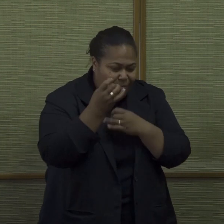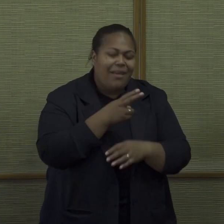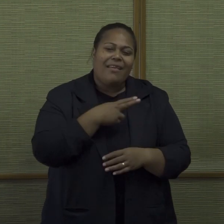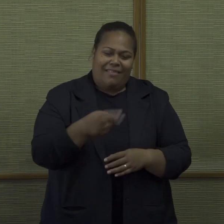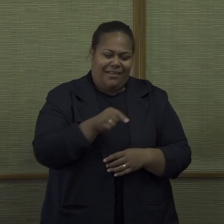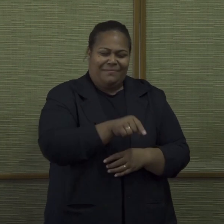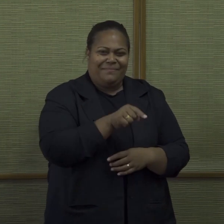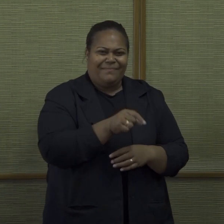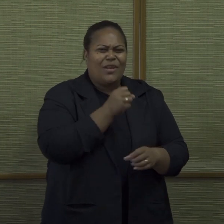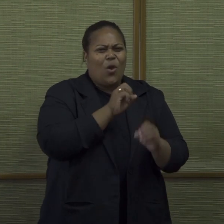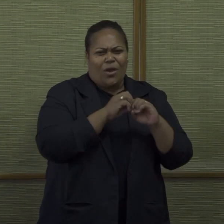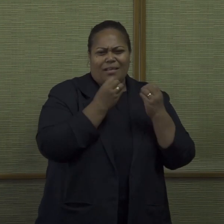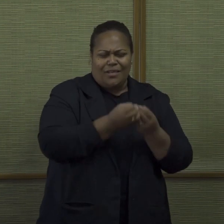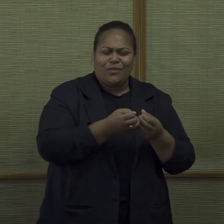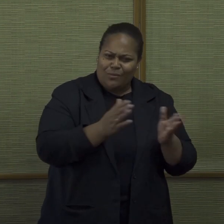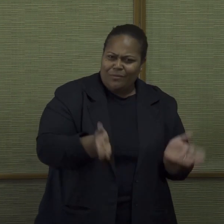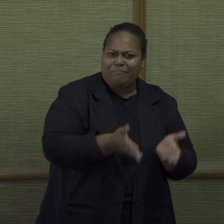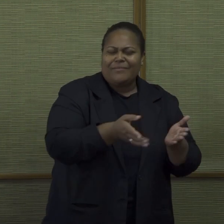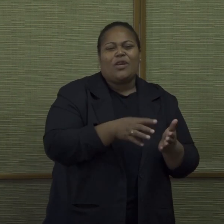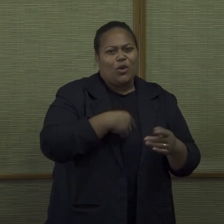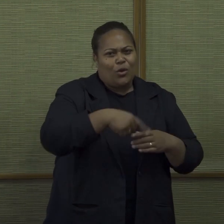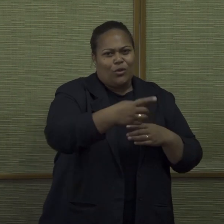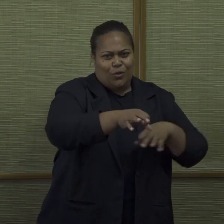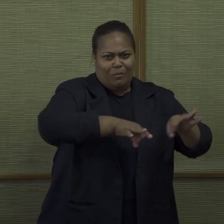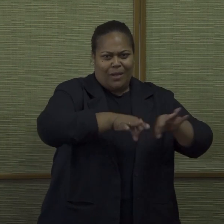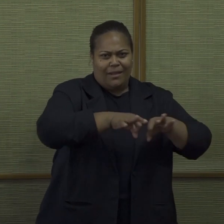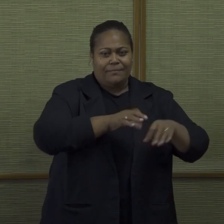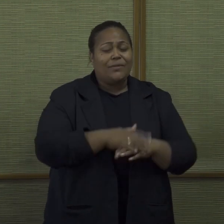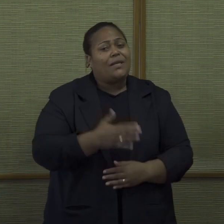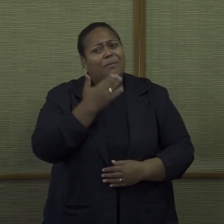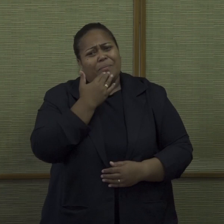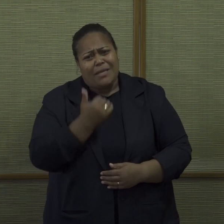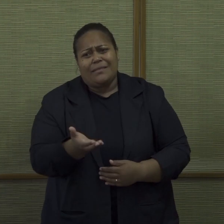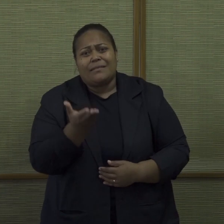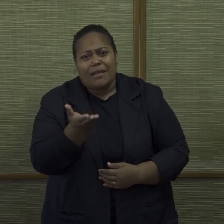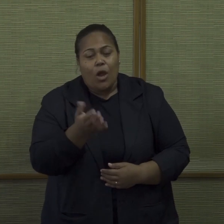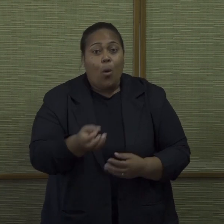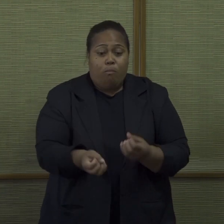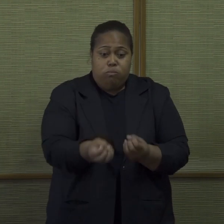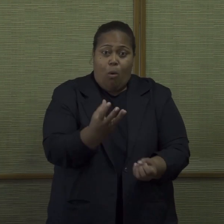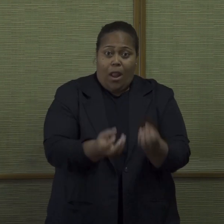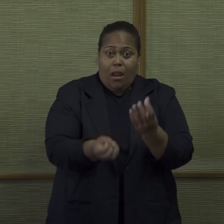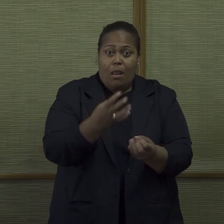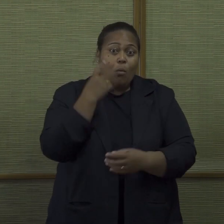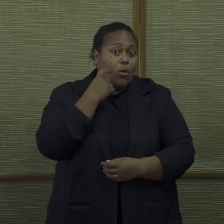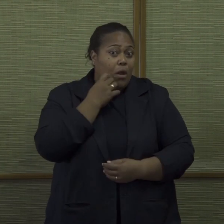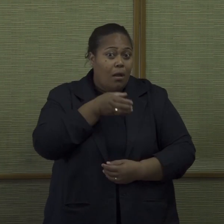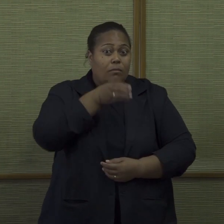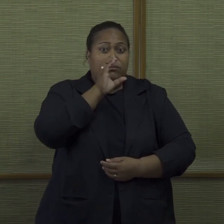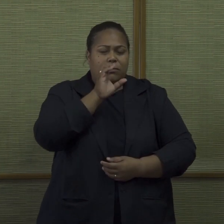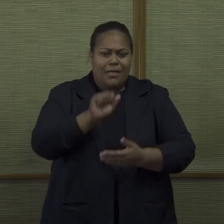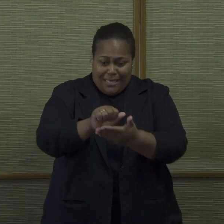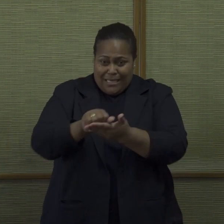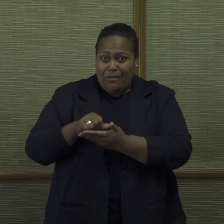do the necessary advisory. I would like to remind the public to please boil drinking water, store food